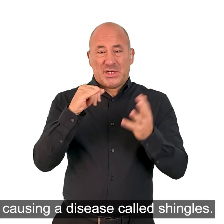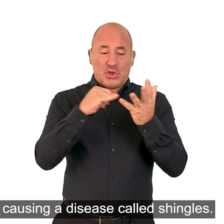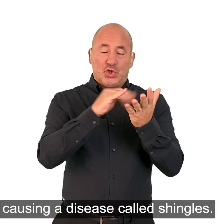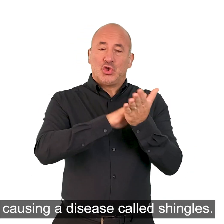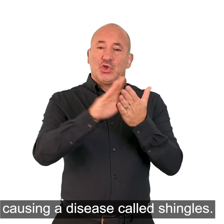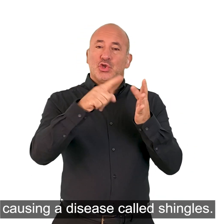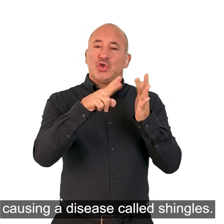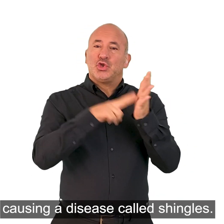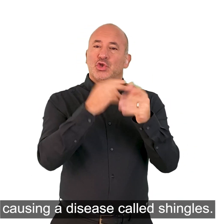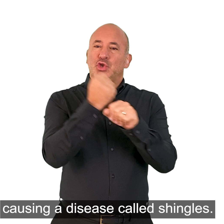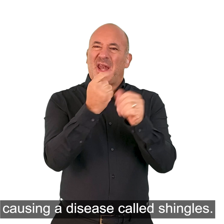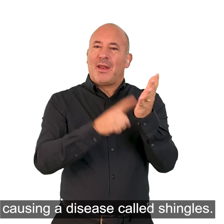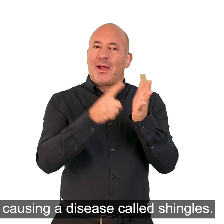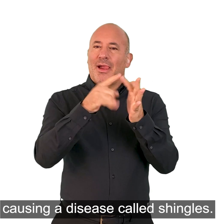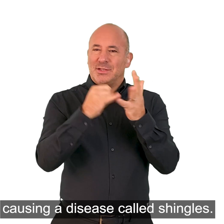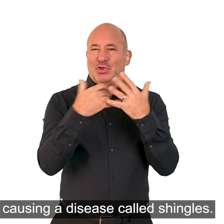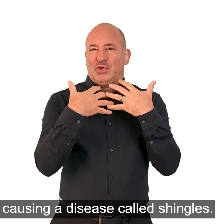skin, causing a disease called shingles.